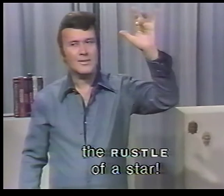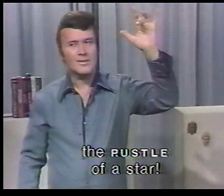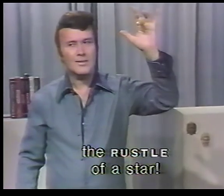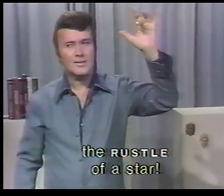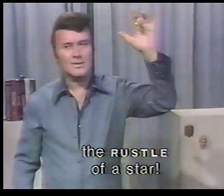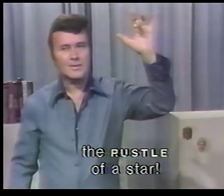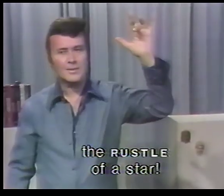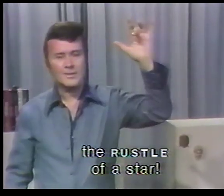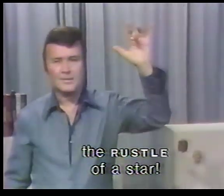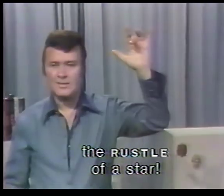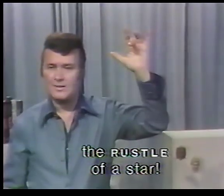star.